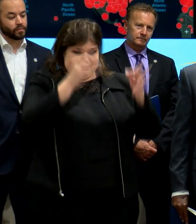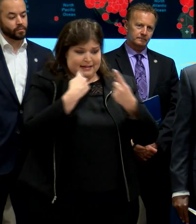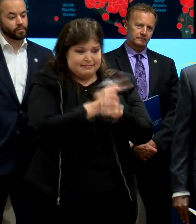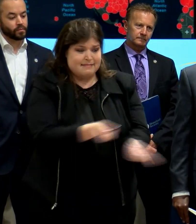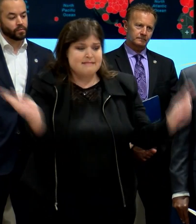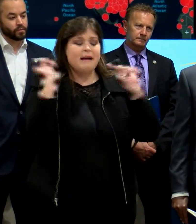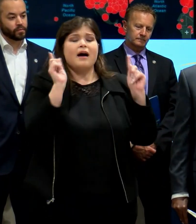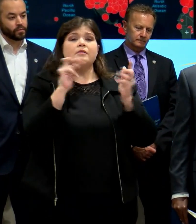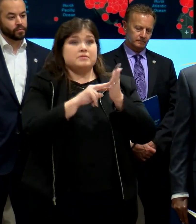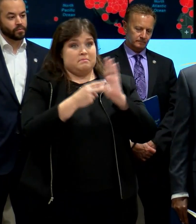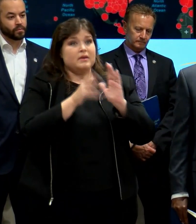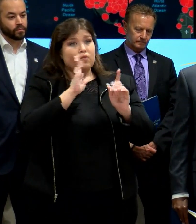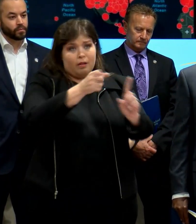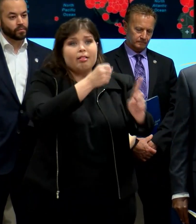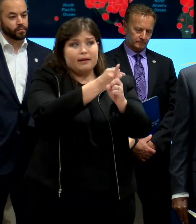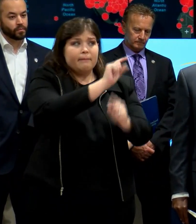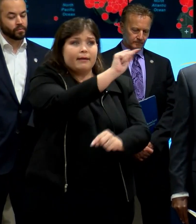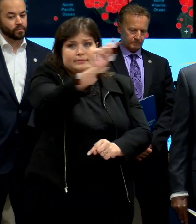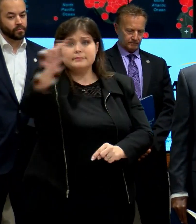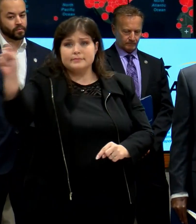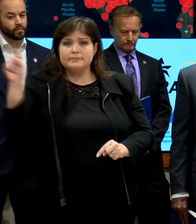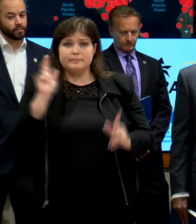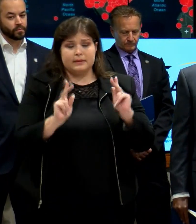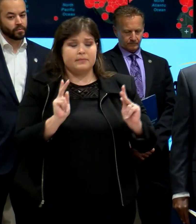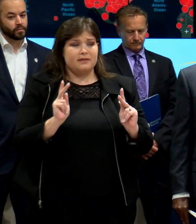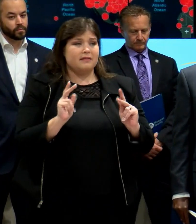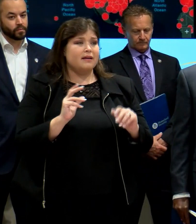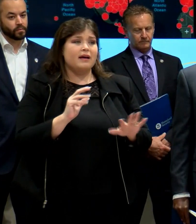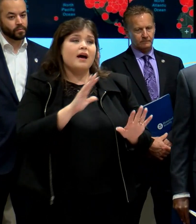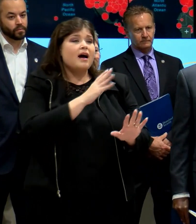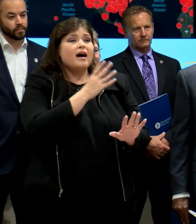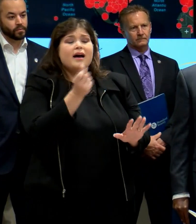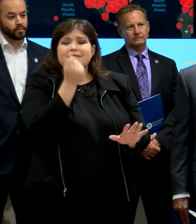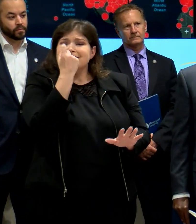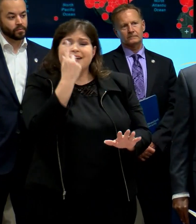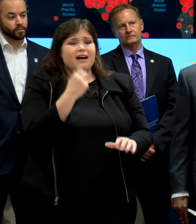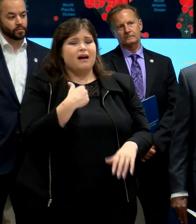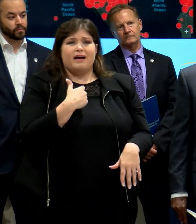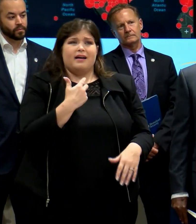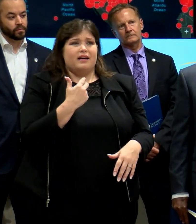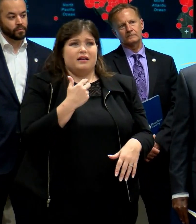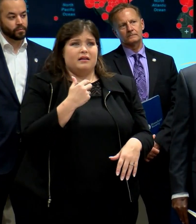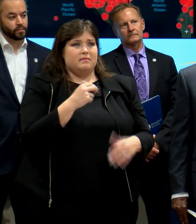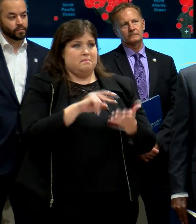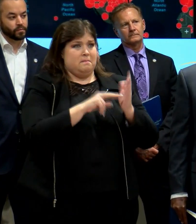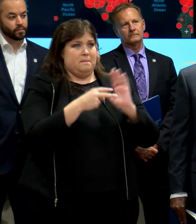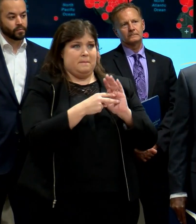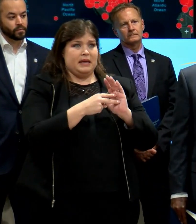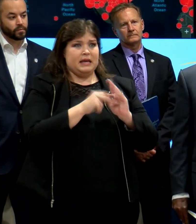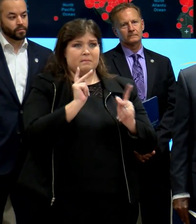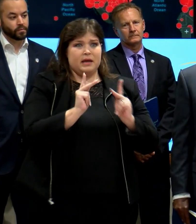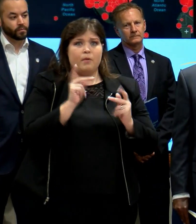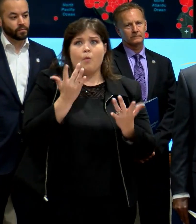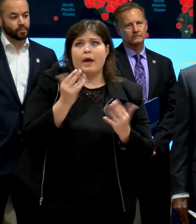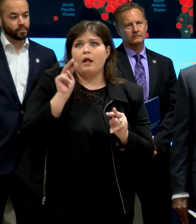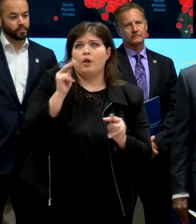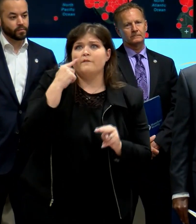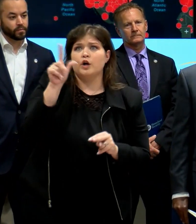we don't want to go and I don't think people should look to government to tell them every single thing that they should or should not